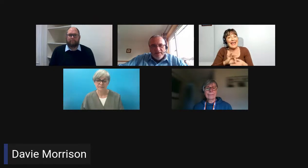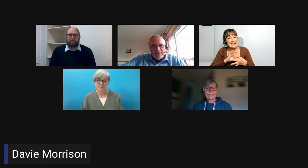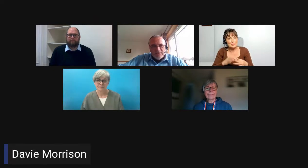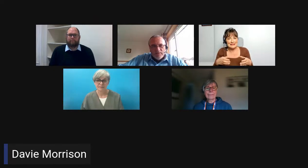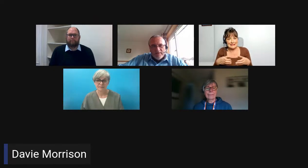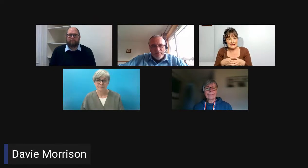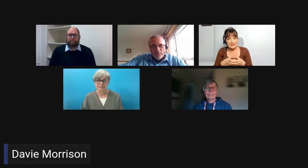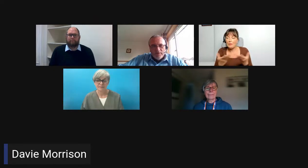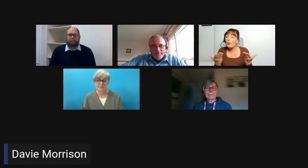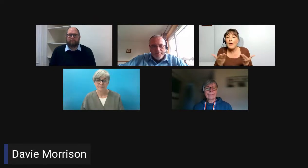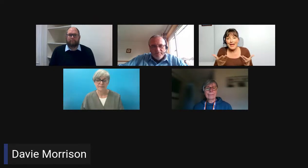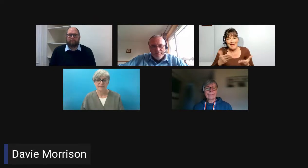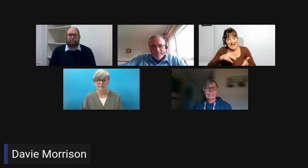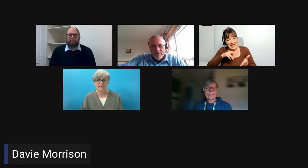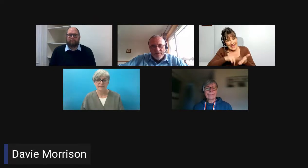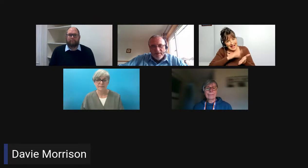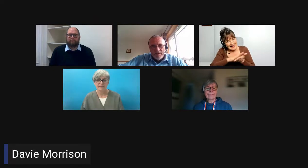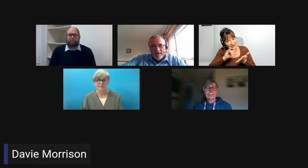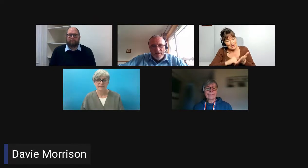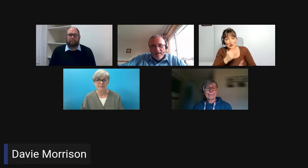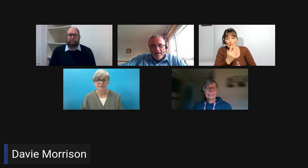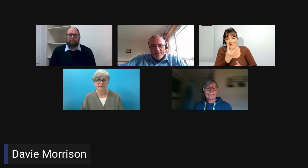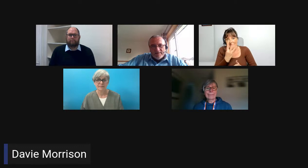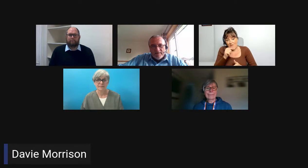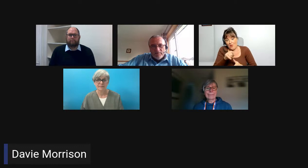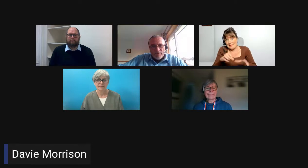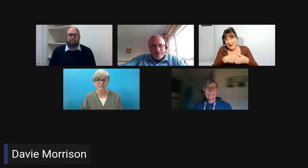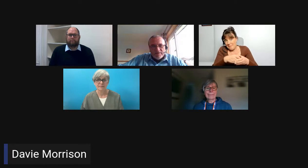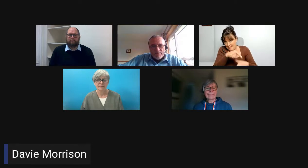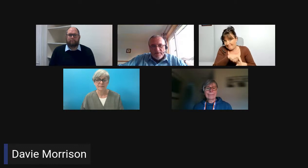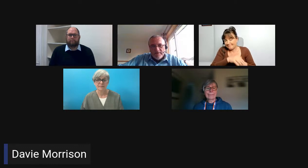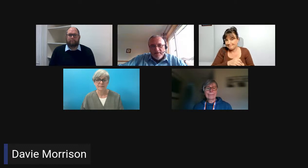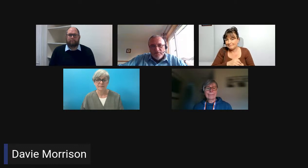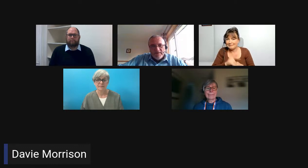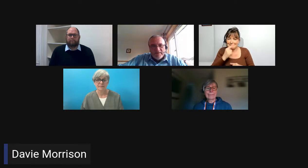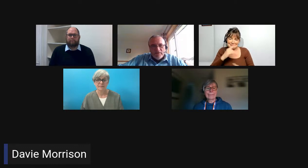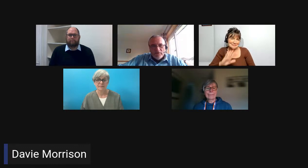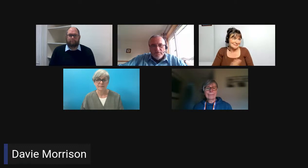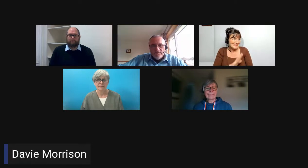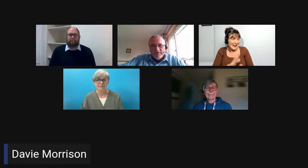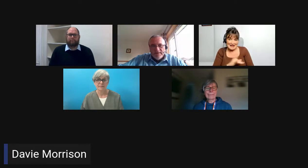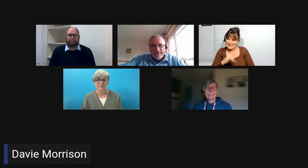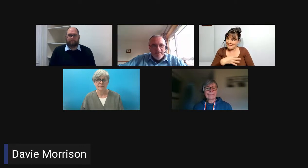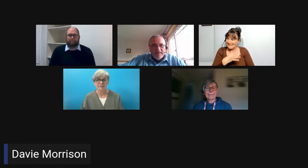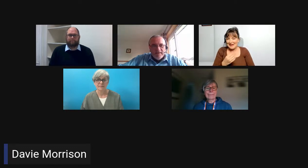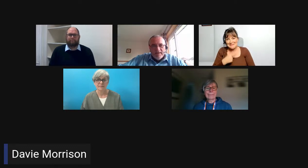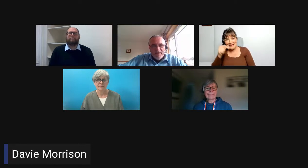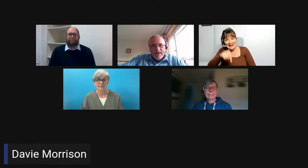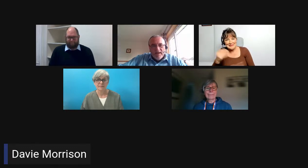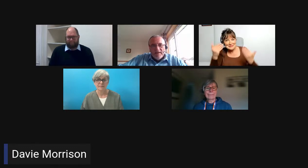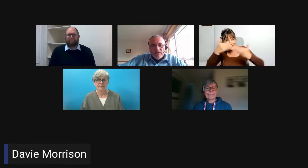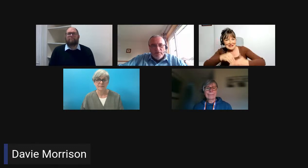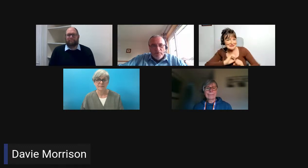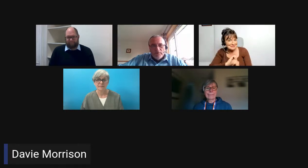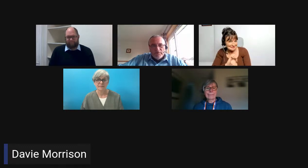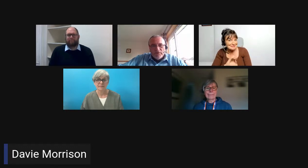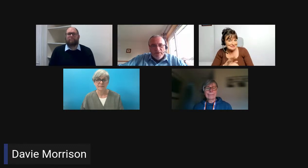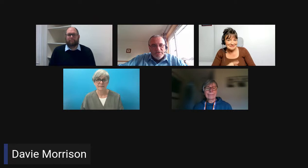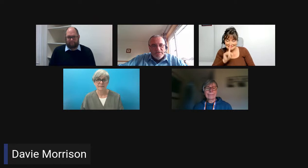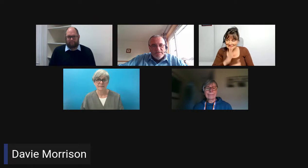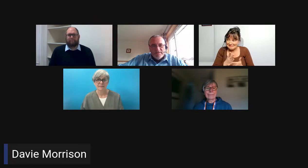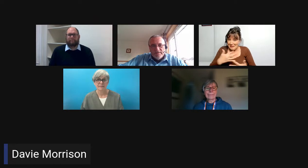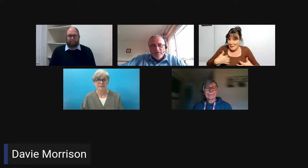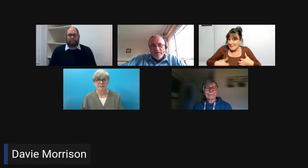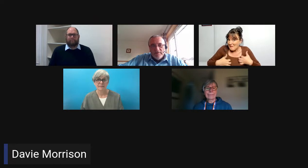within NHS 24. It's a pleasure to be invited along today and I look forward